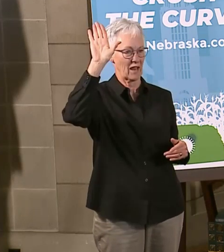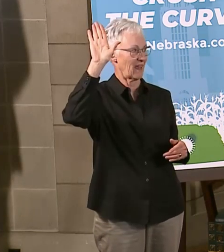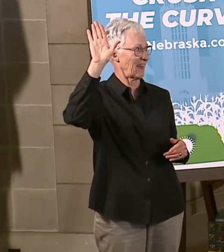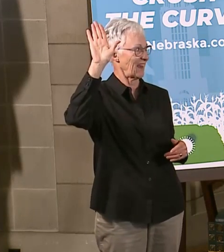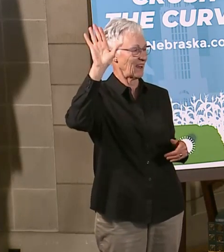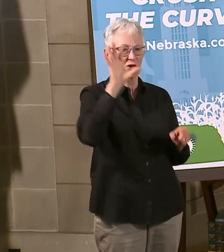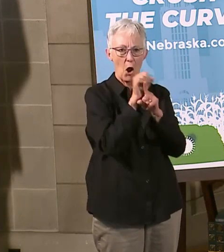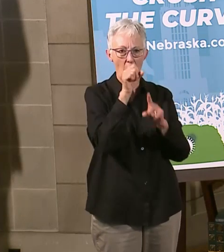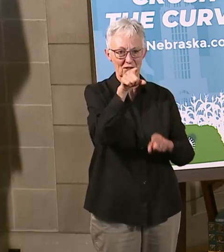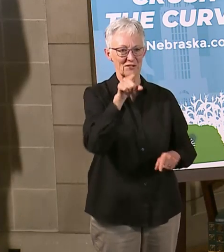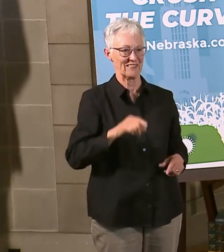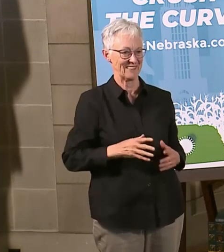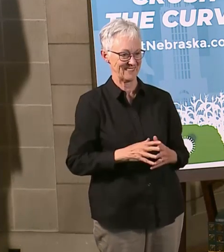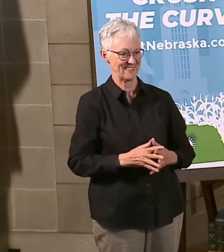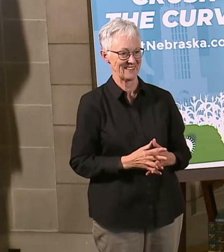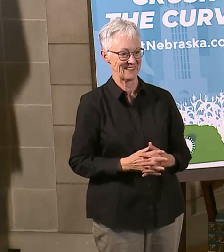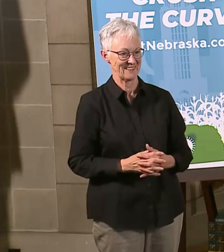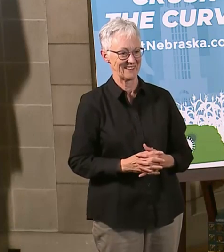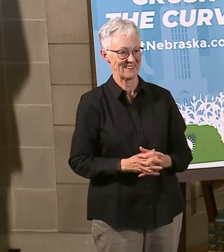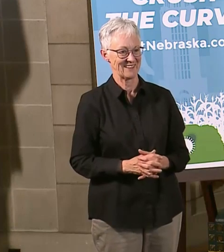Yeah.